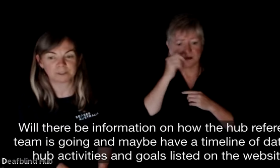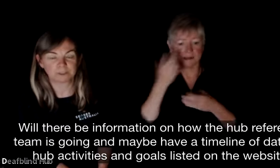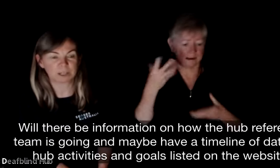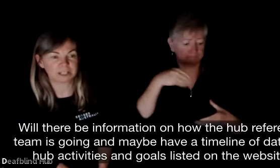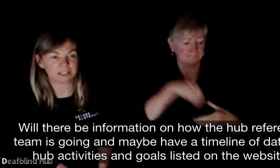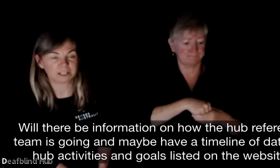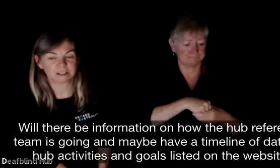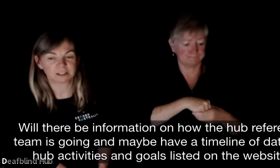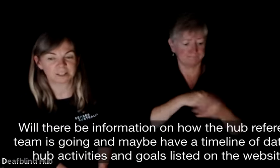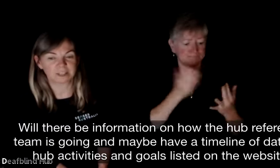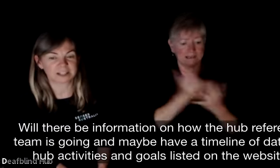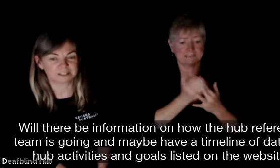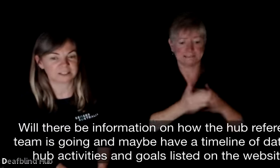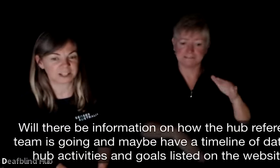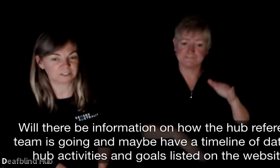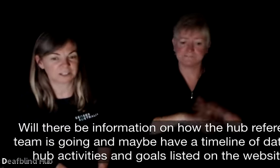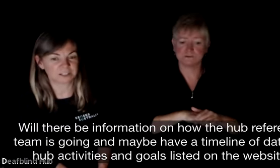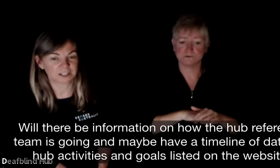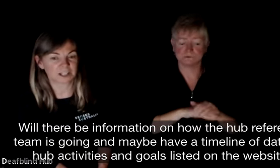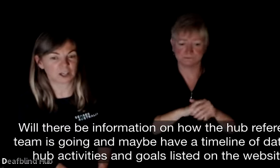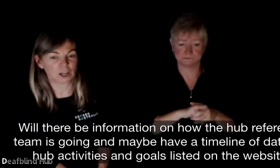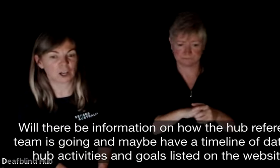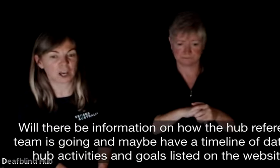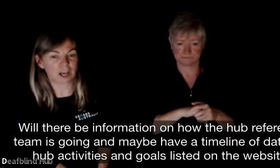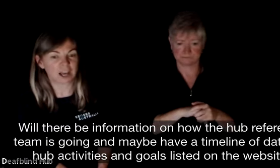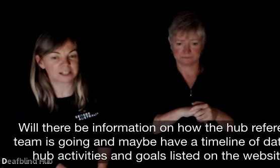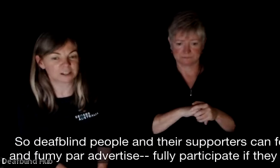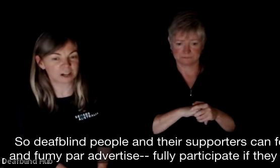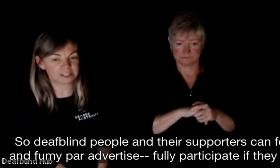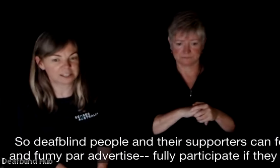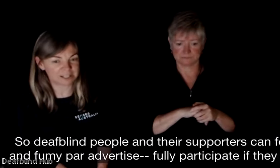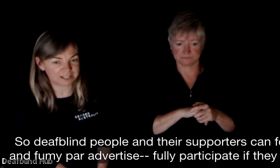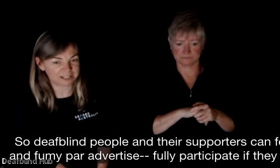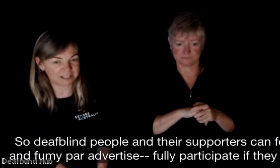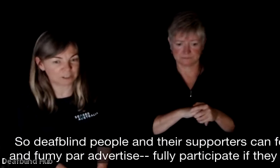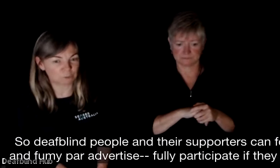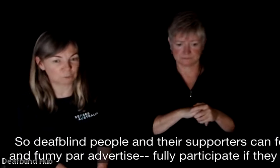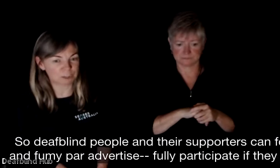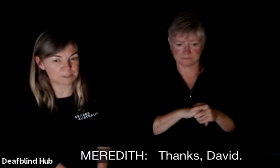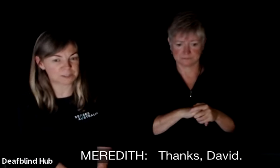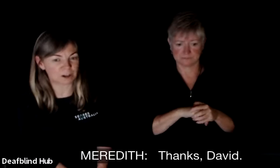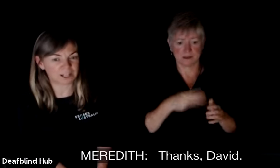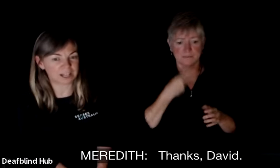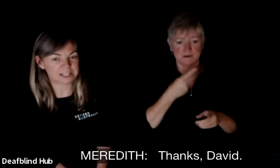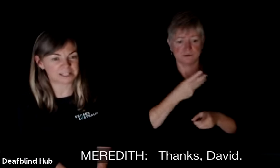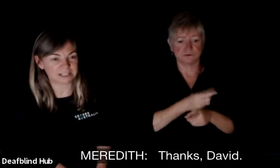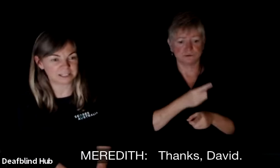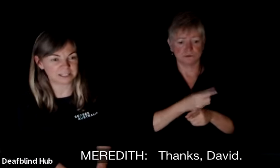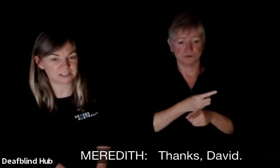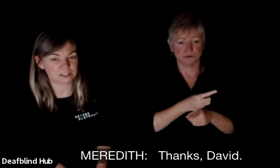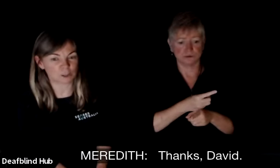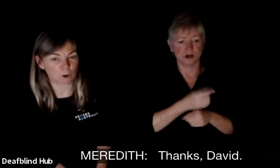Meredith speaking. Thanks, David. As I said, the website as